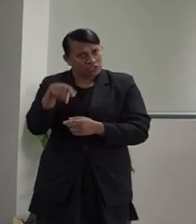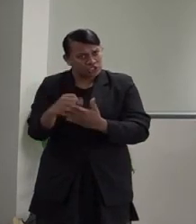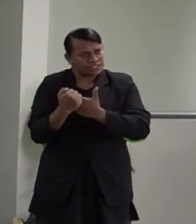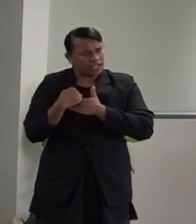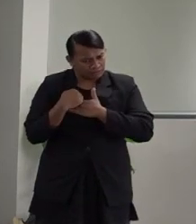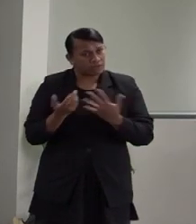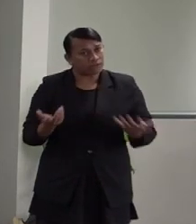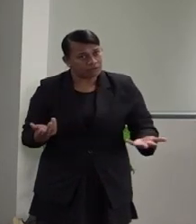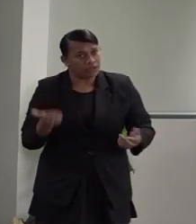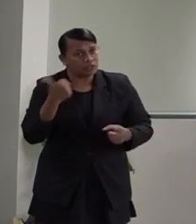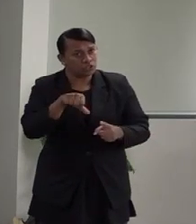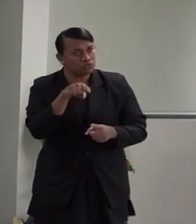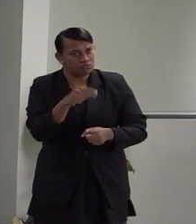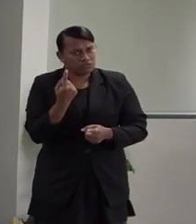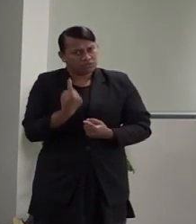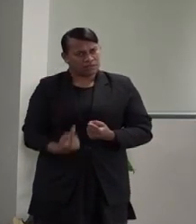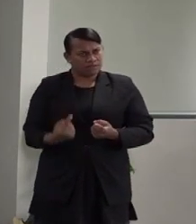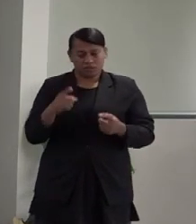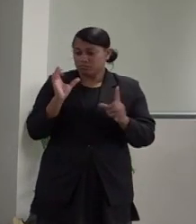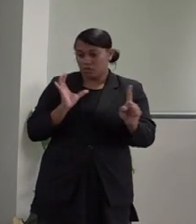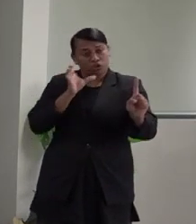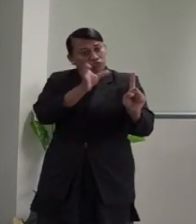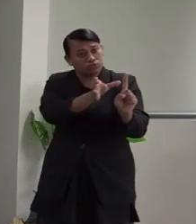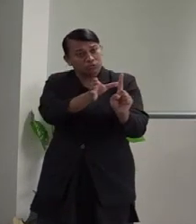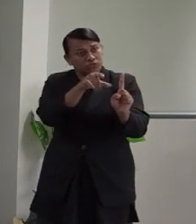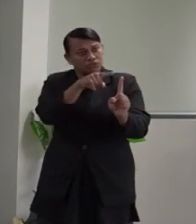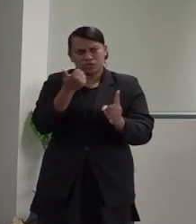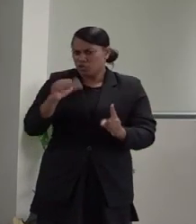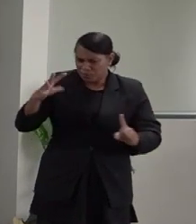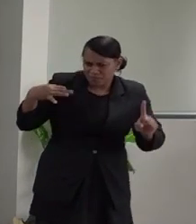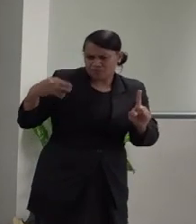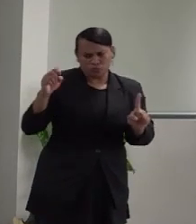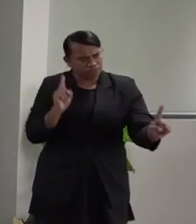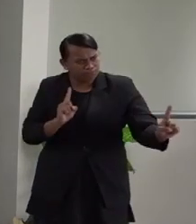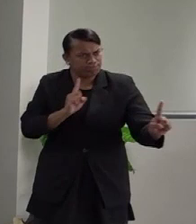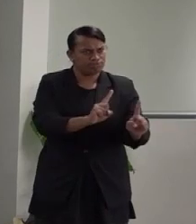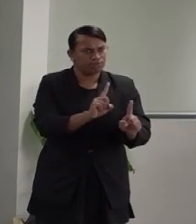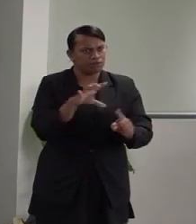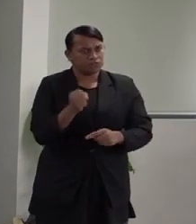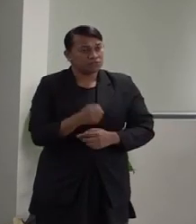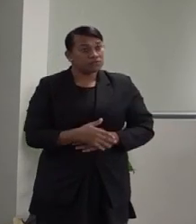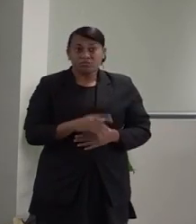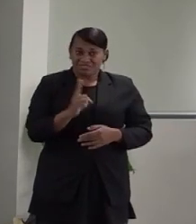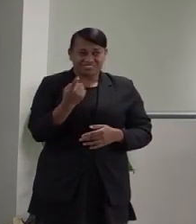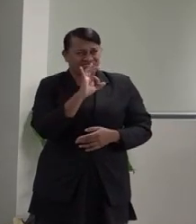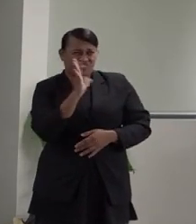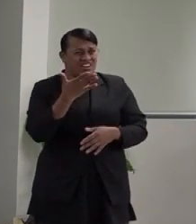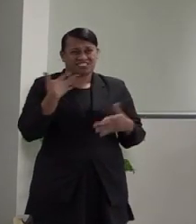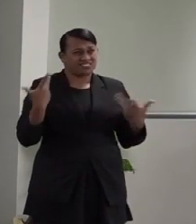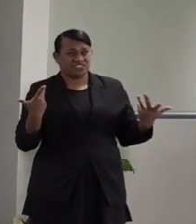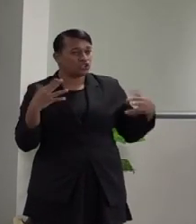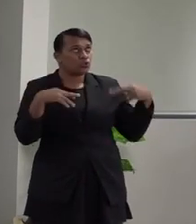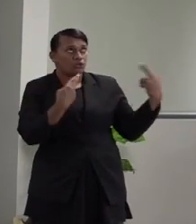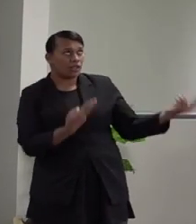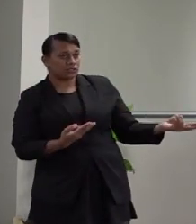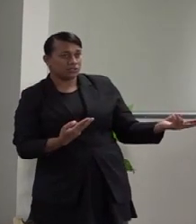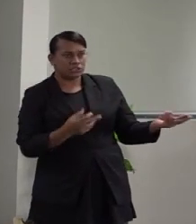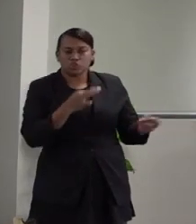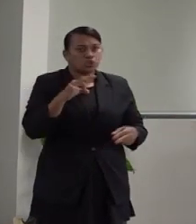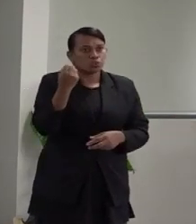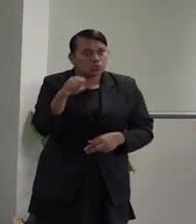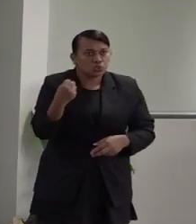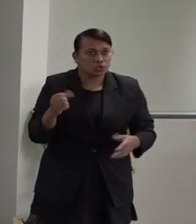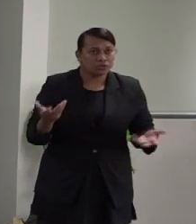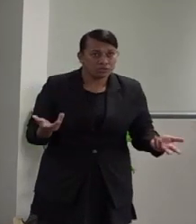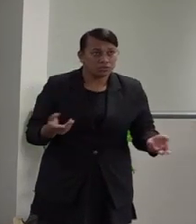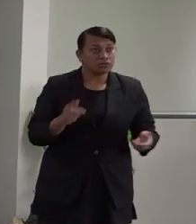Self-quarantine is not a voluntary measure. It's not simply a nice thing to do. It is a